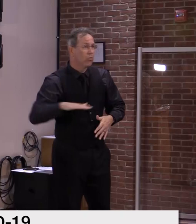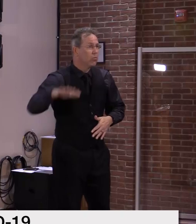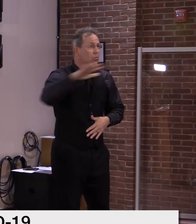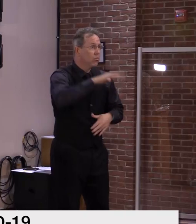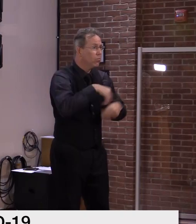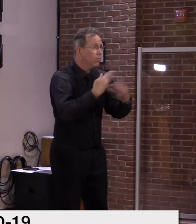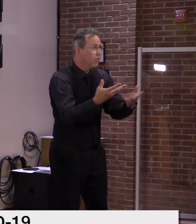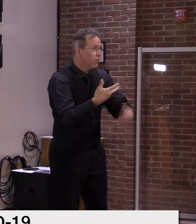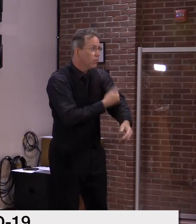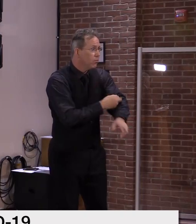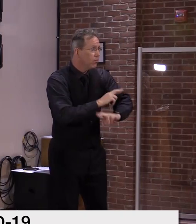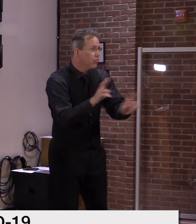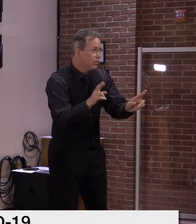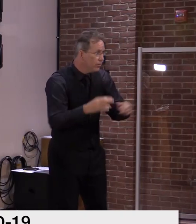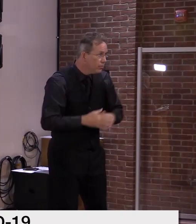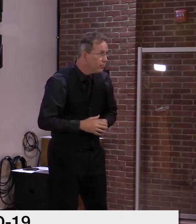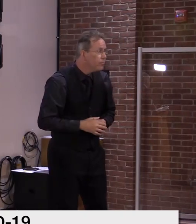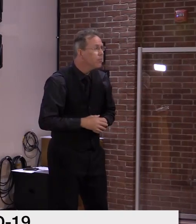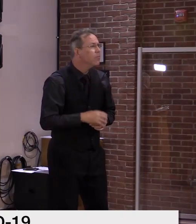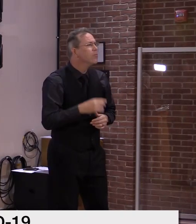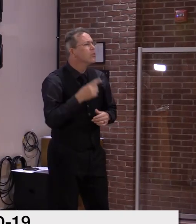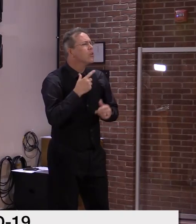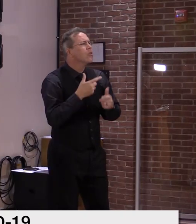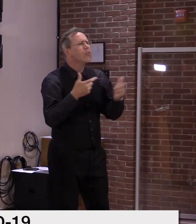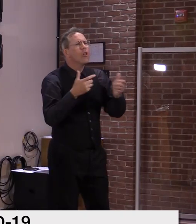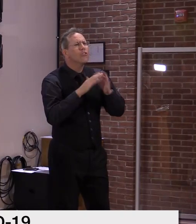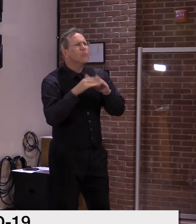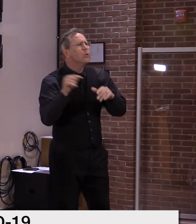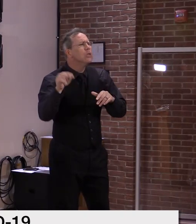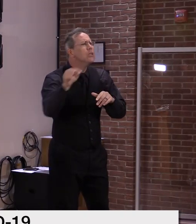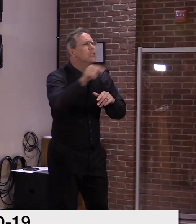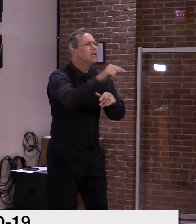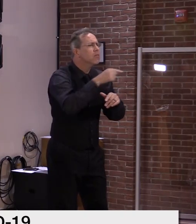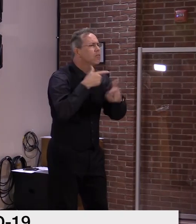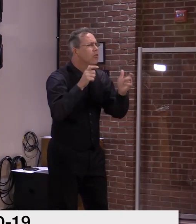easier, and also you can use some of our